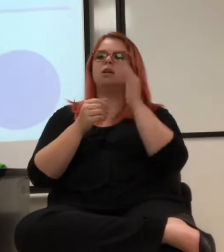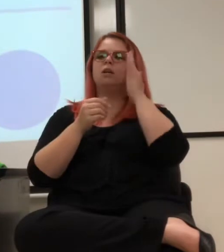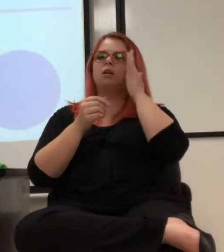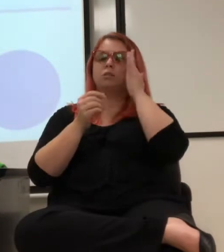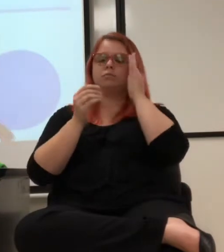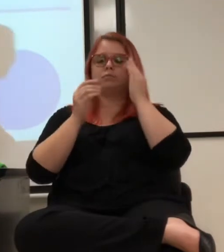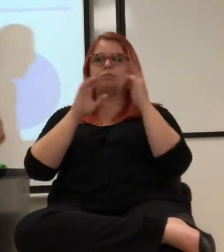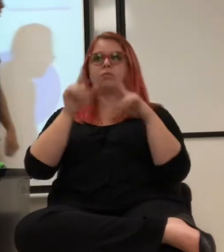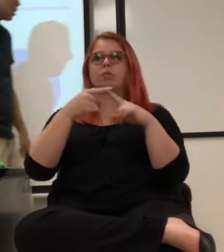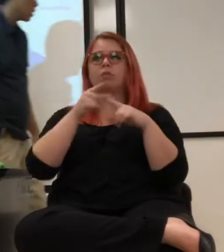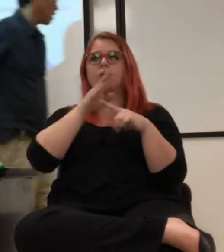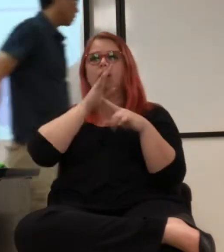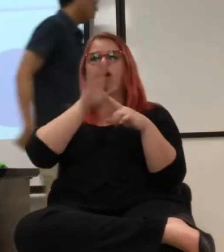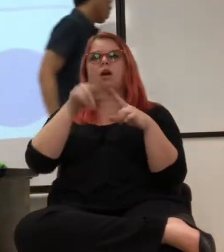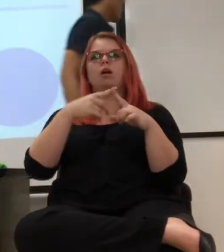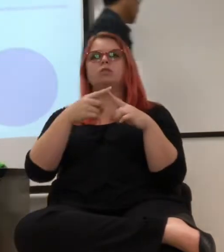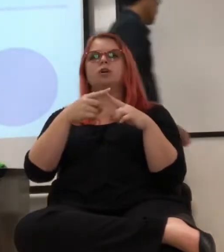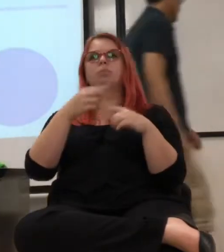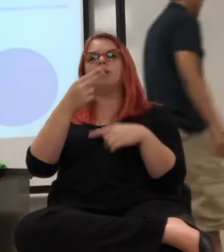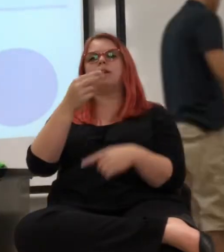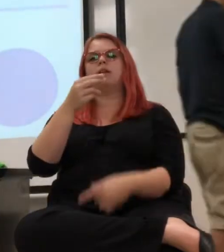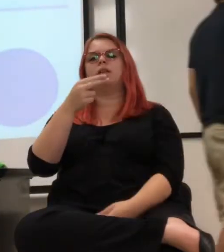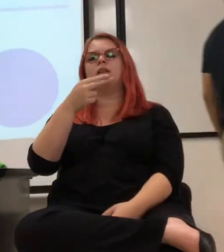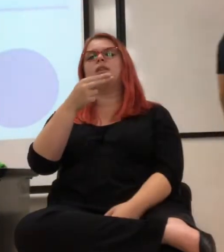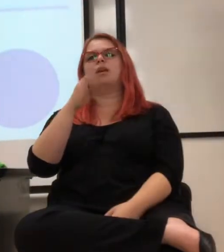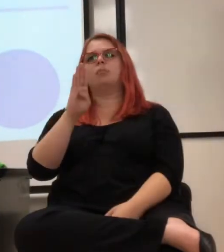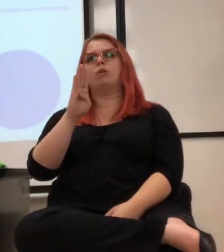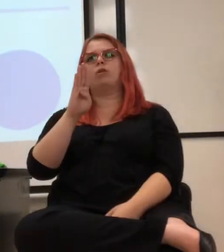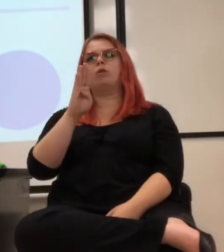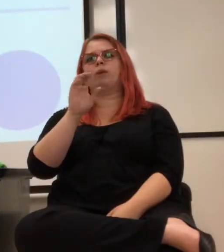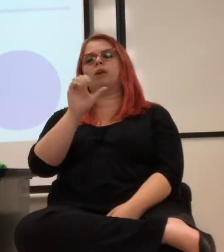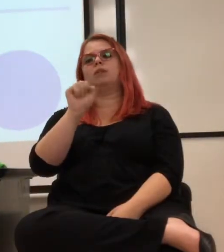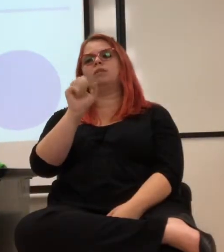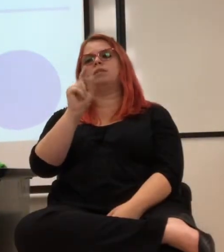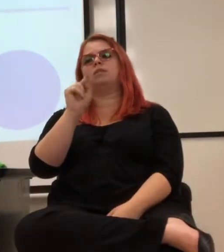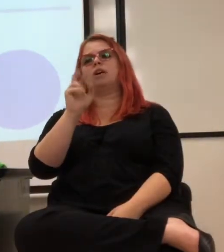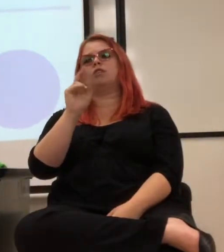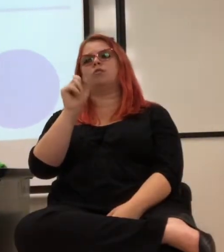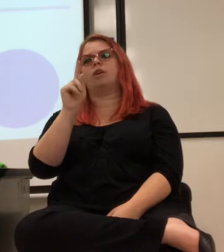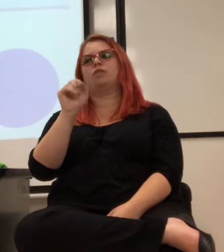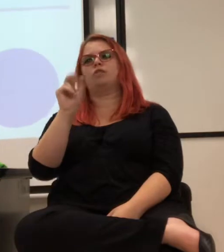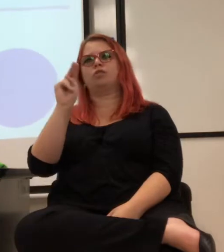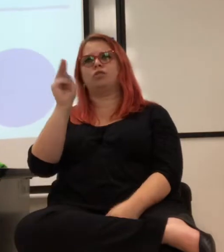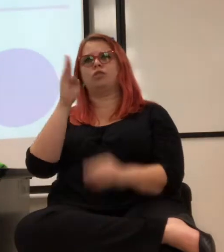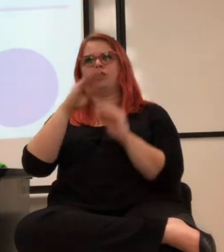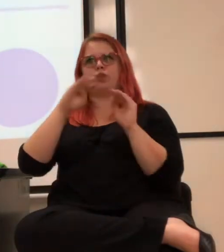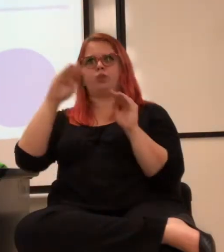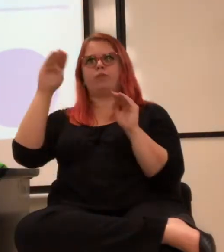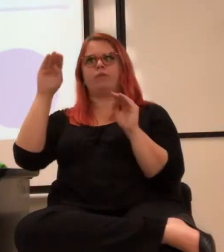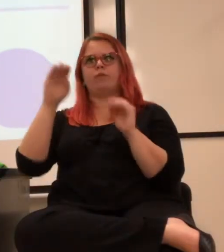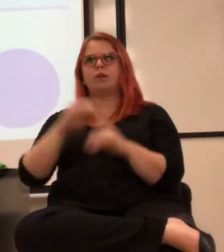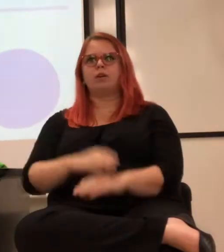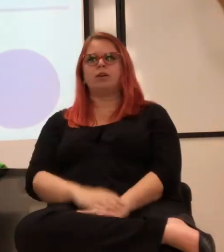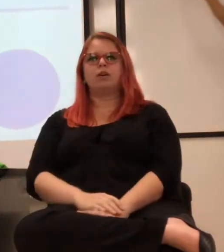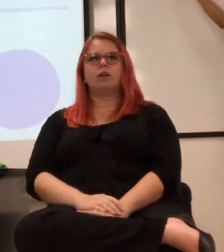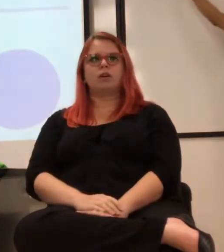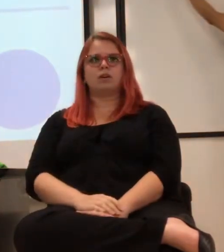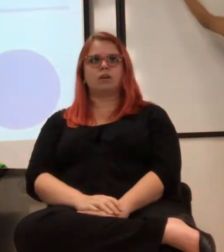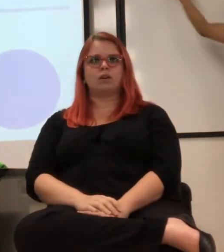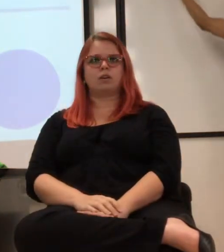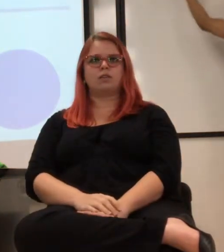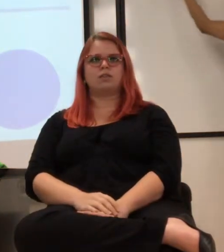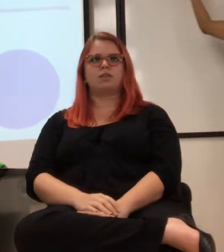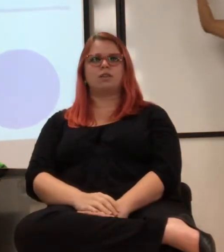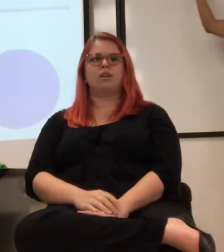When I talked about the hemoglobin saturation curve, I forgot to teach